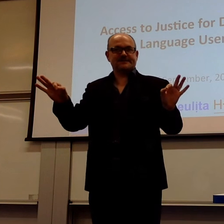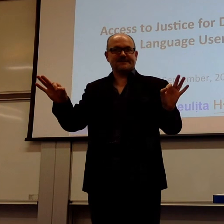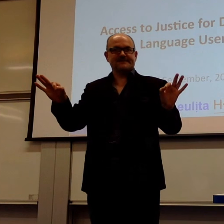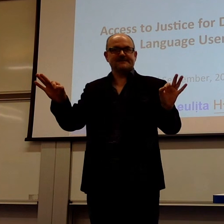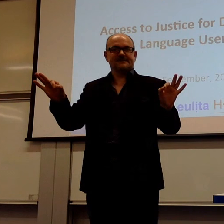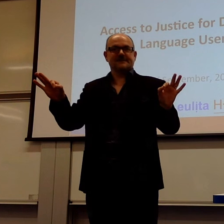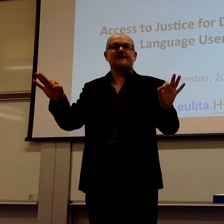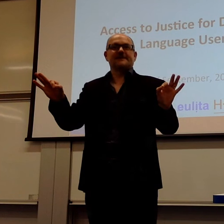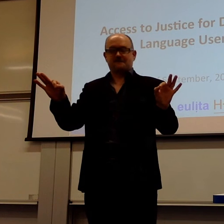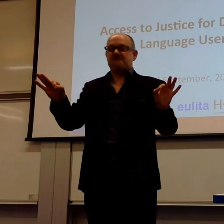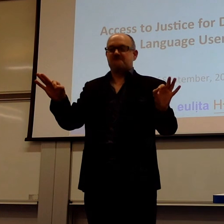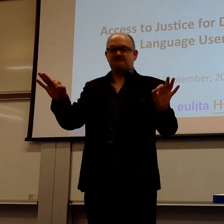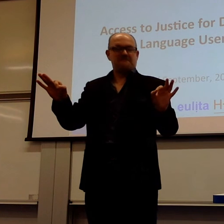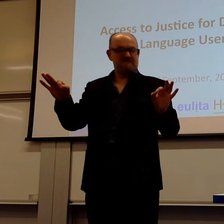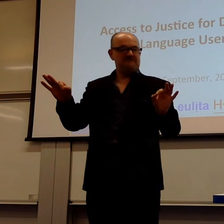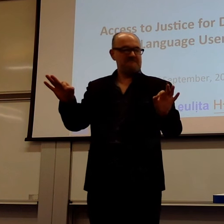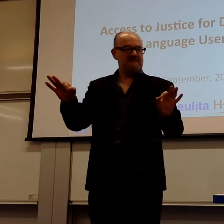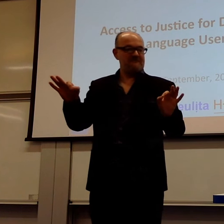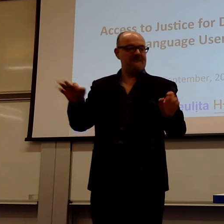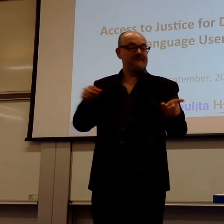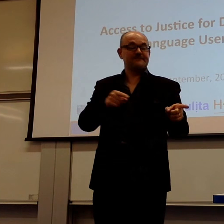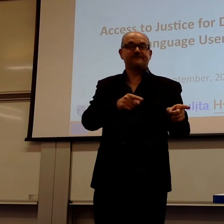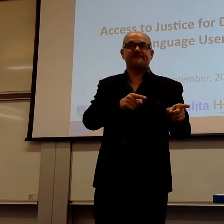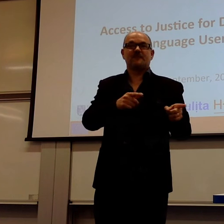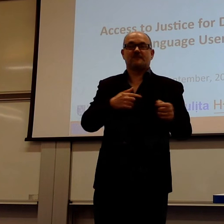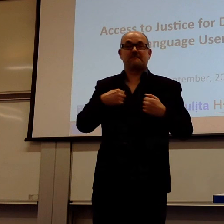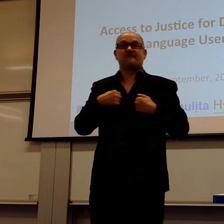And it won the Best Applied Linguistics book of that year.